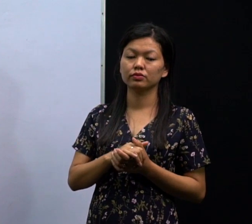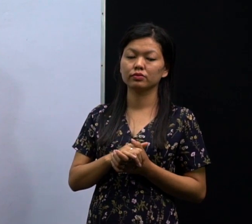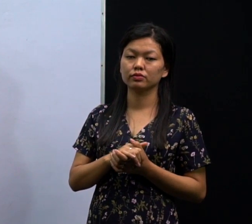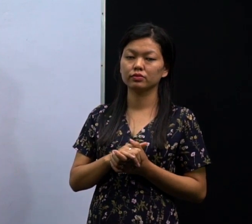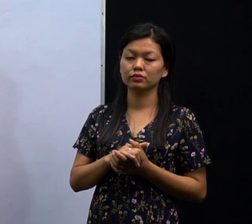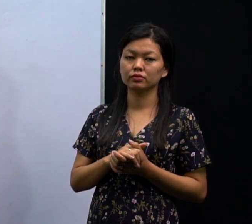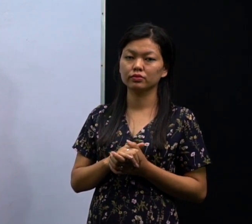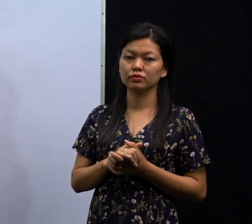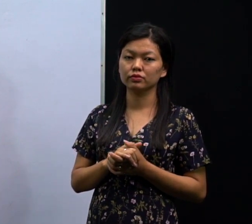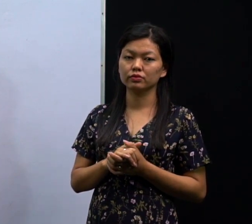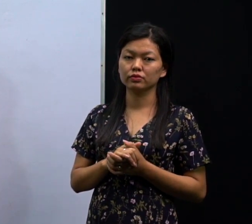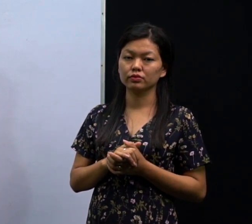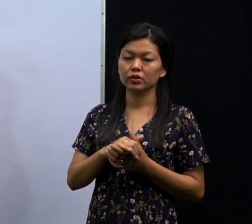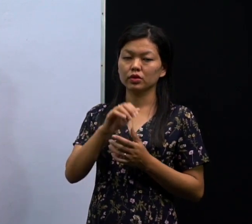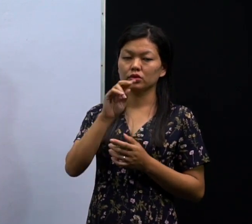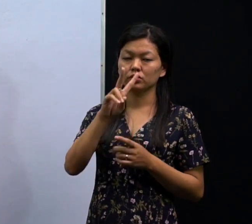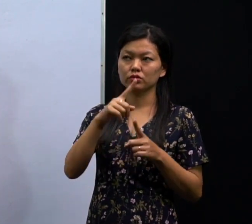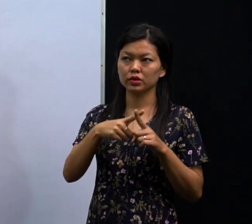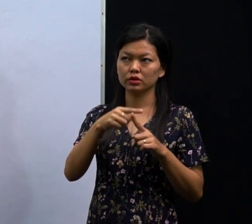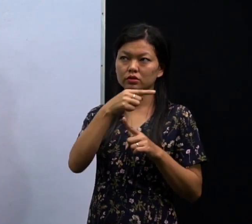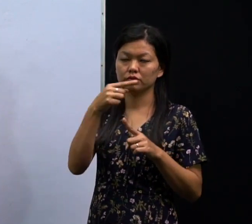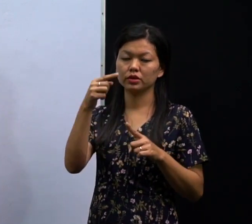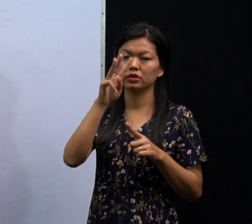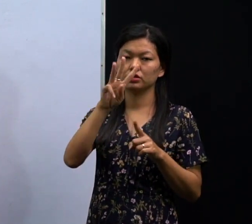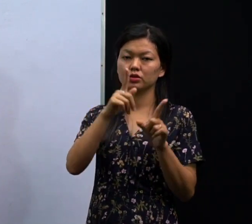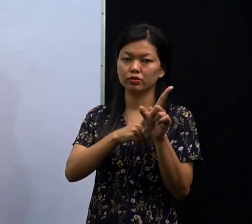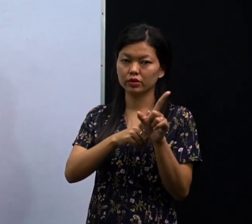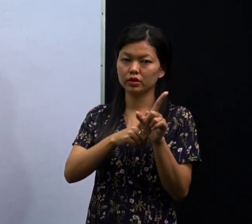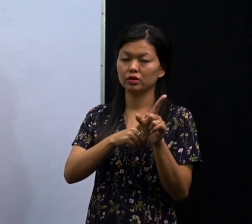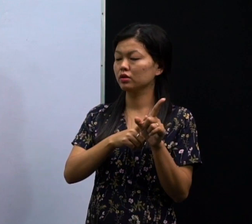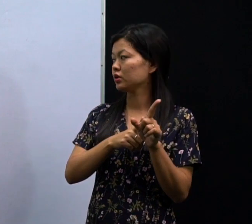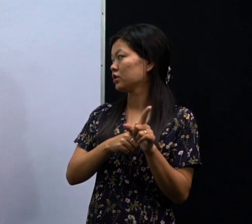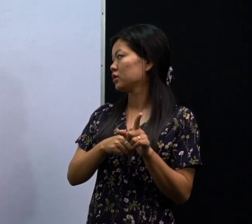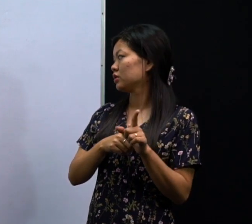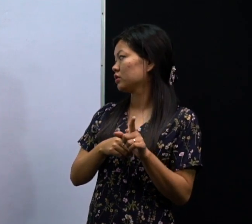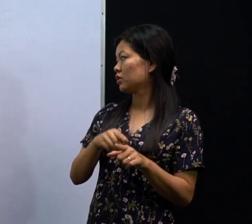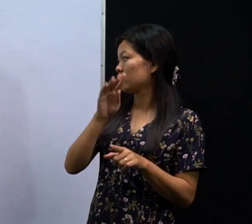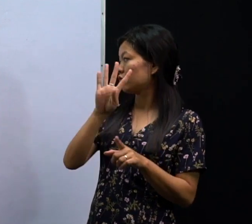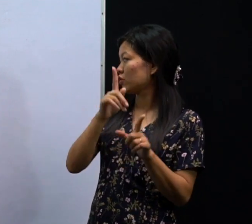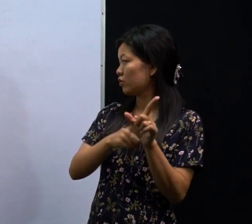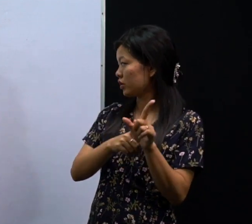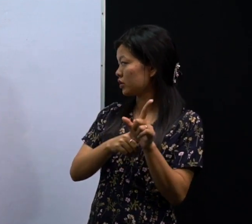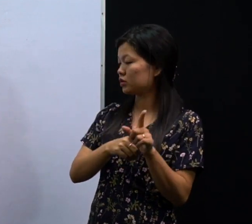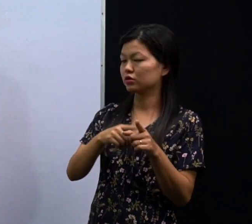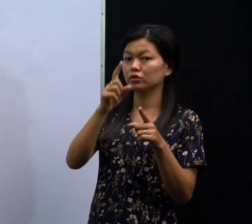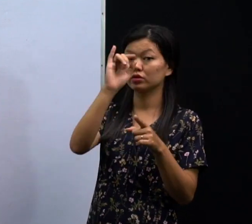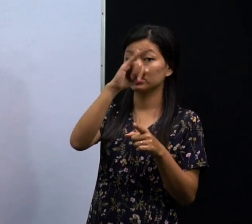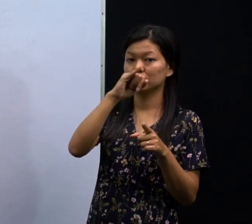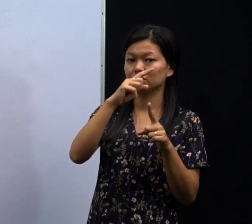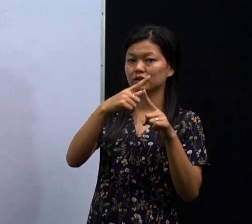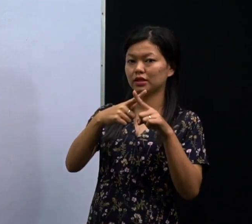okay, 6 2x minus 3y 6y, and this 6y, suppose 6x,